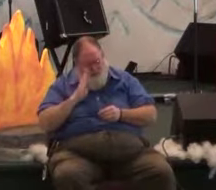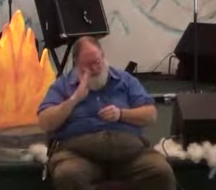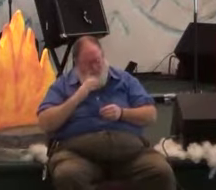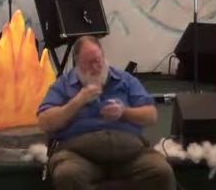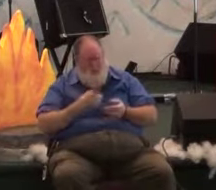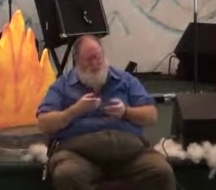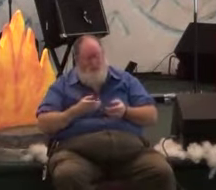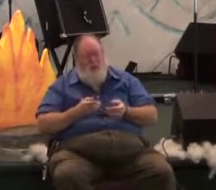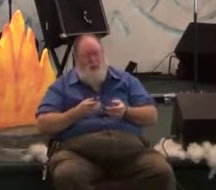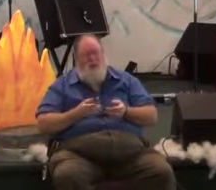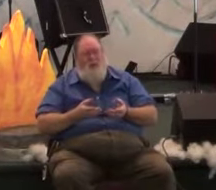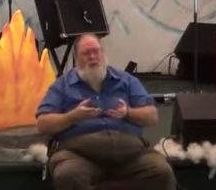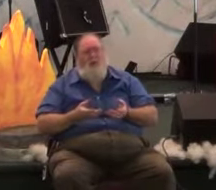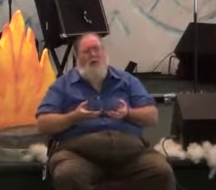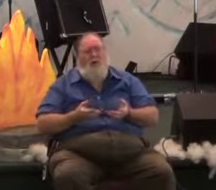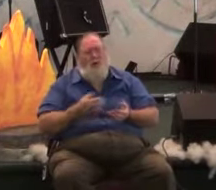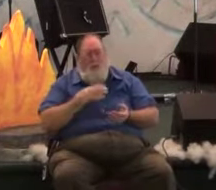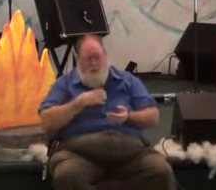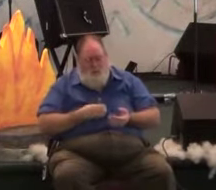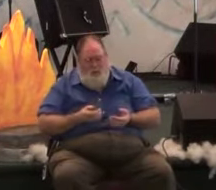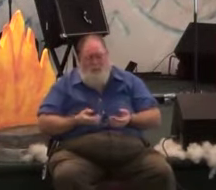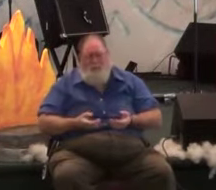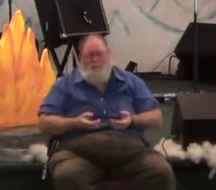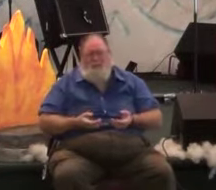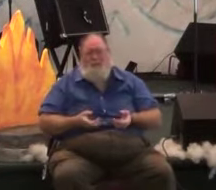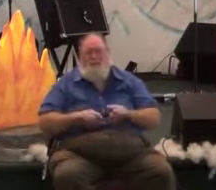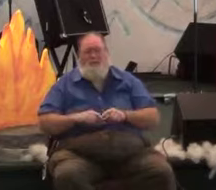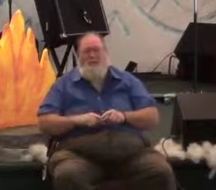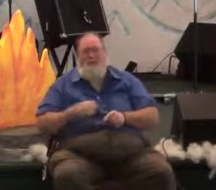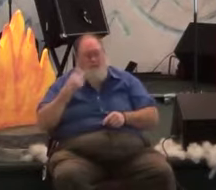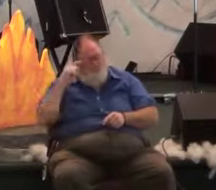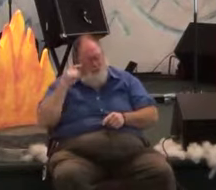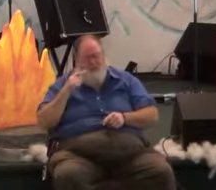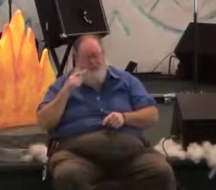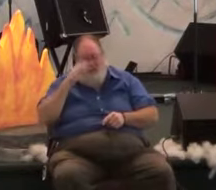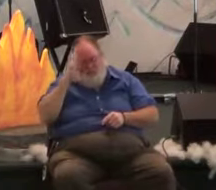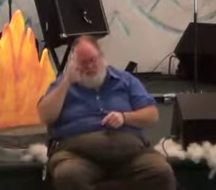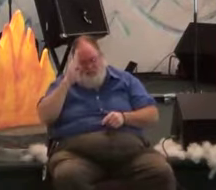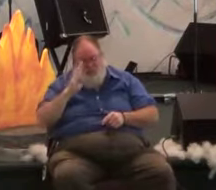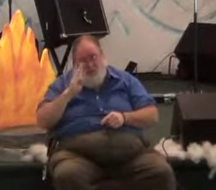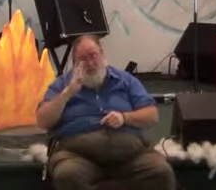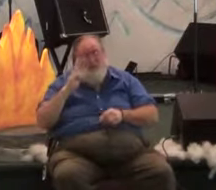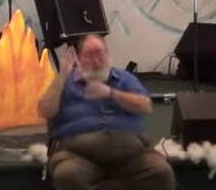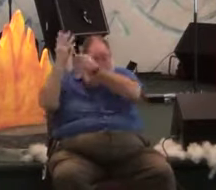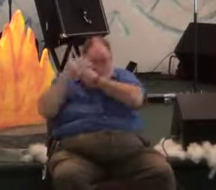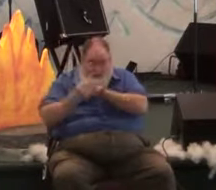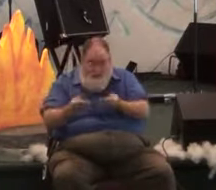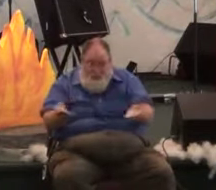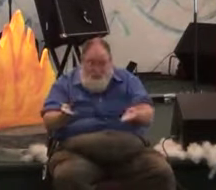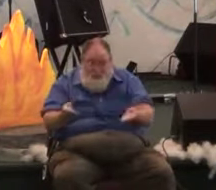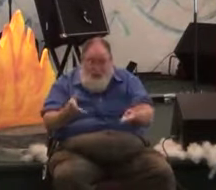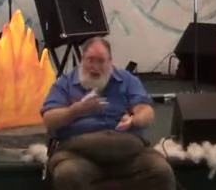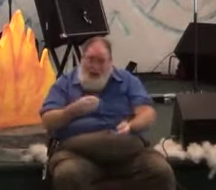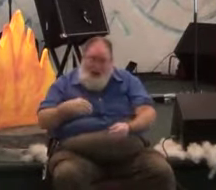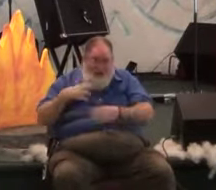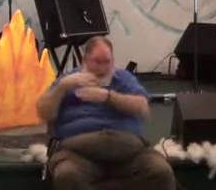morning, the Lord gives and the Lord takes away. He's the giver and he's the taker. And it